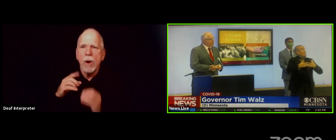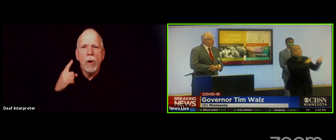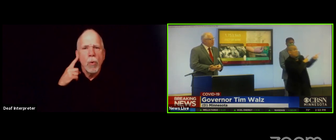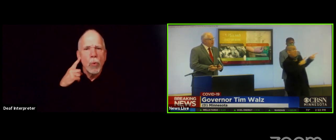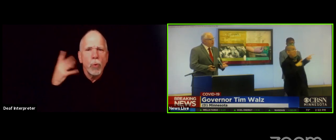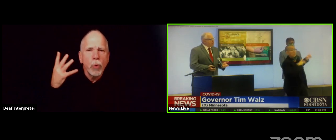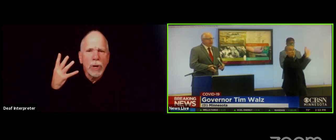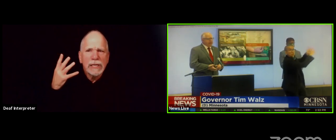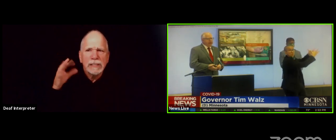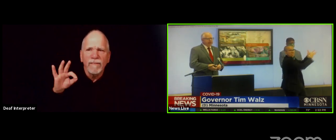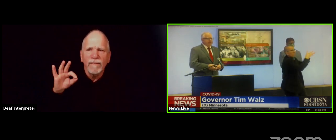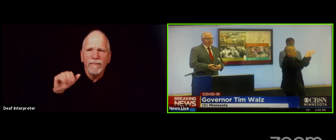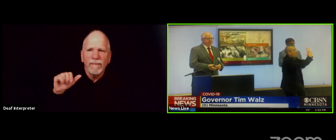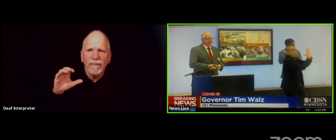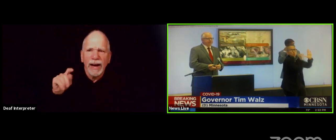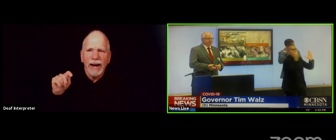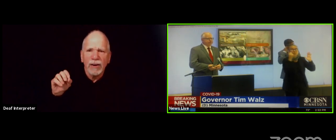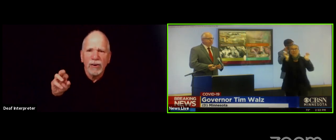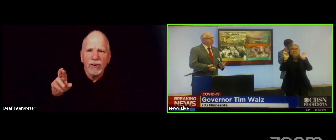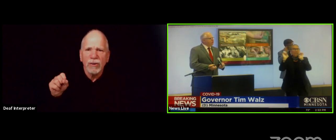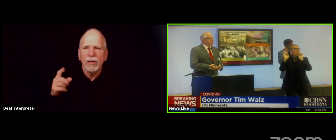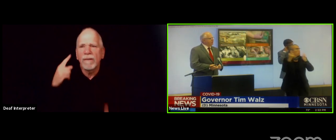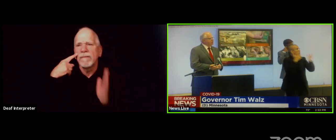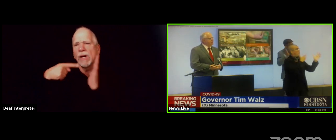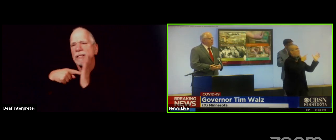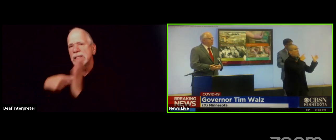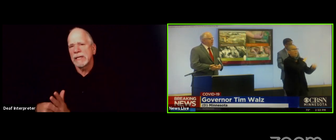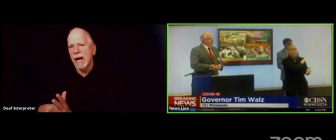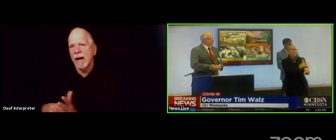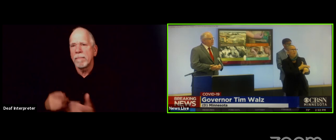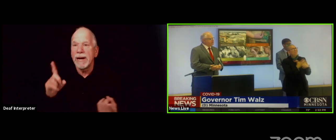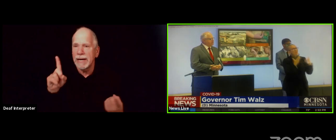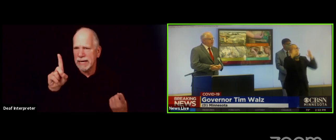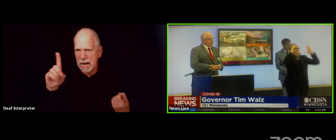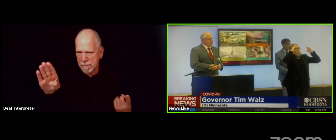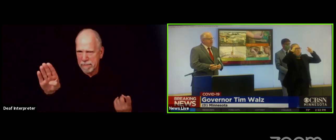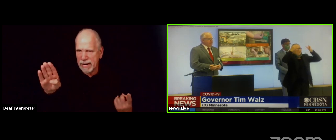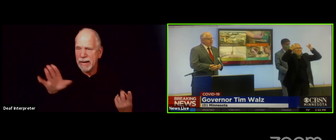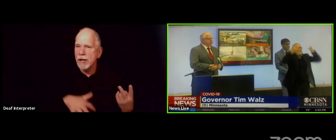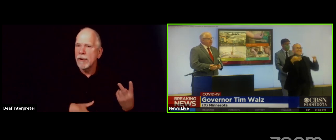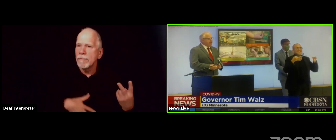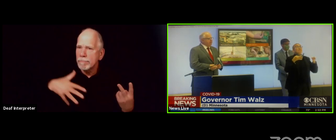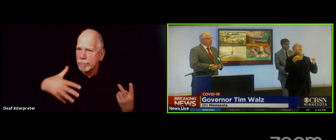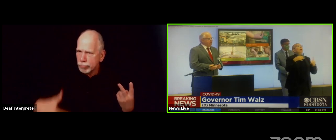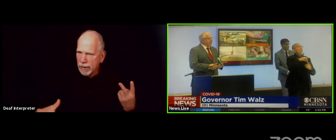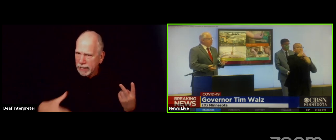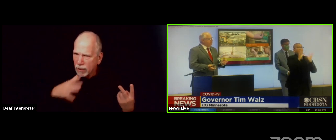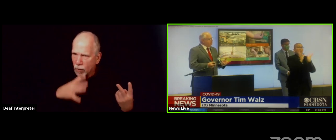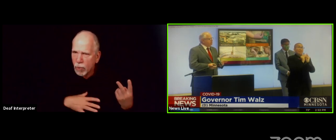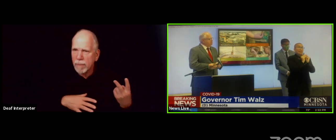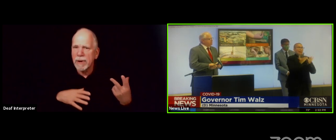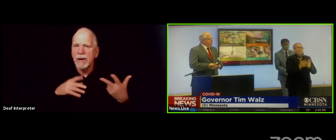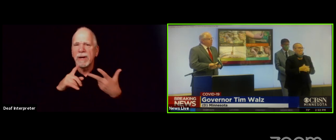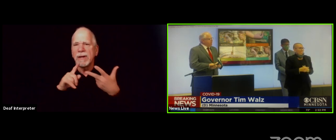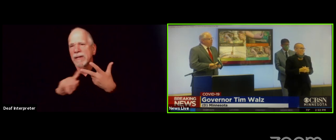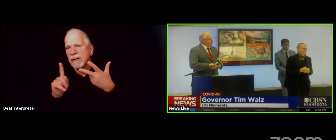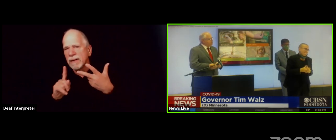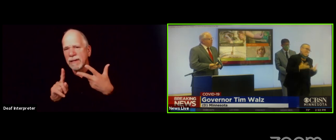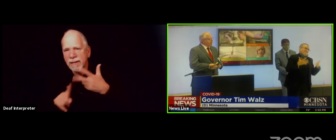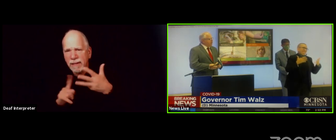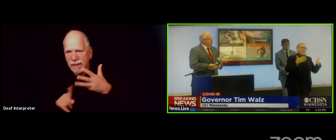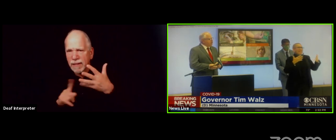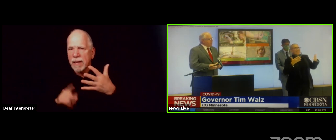the emergency powers. And we should hope to have a decision. My guess is probably sometime end of